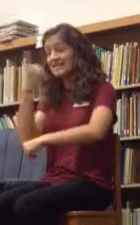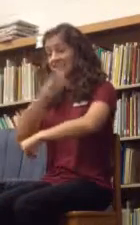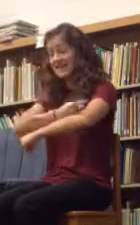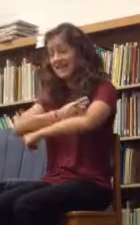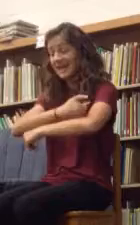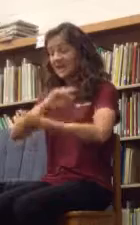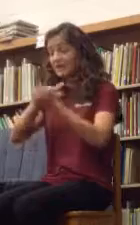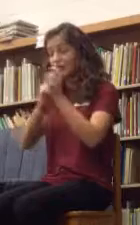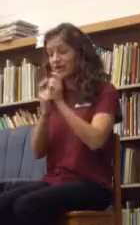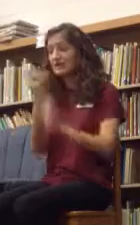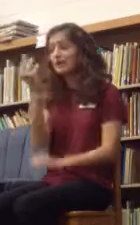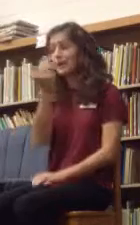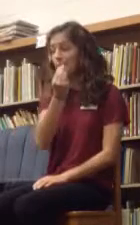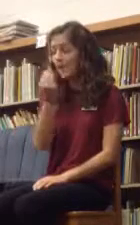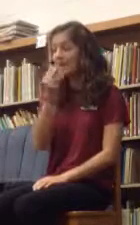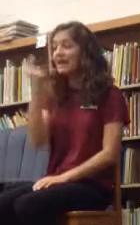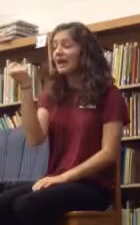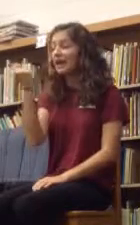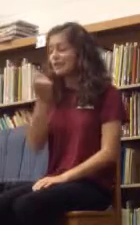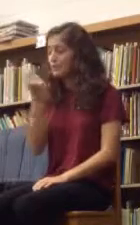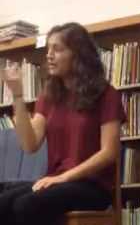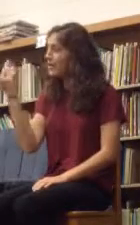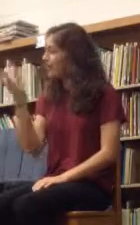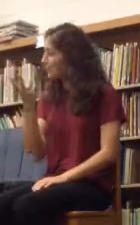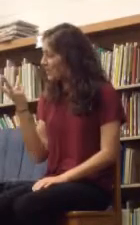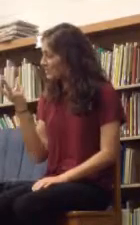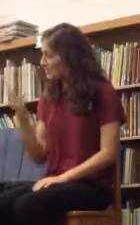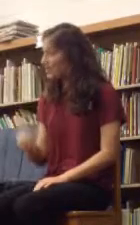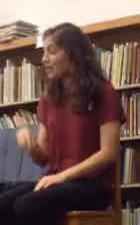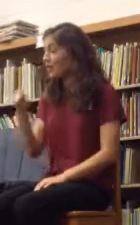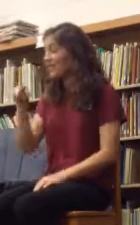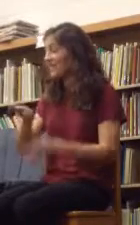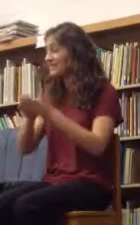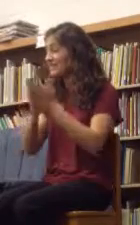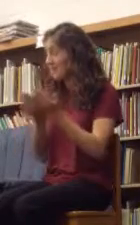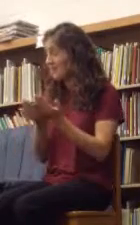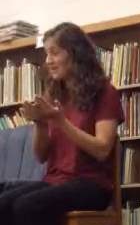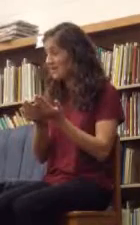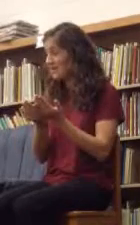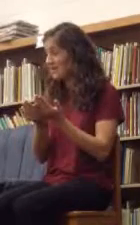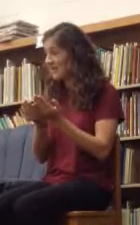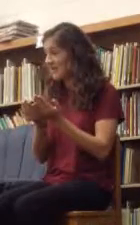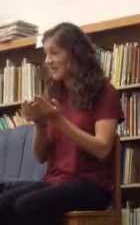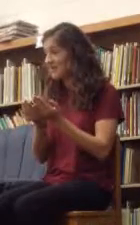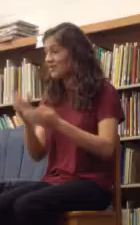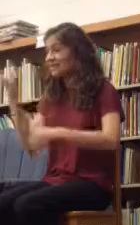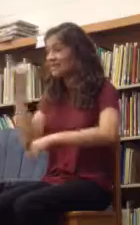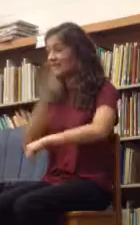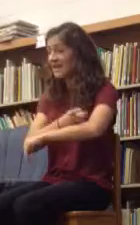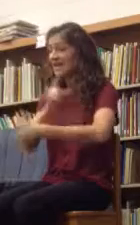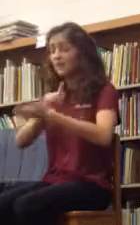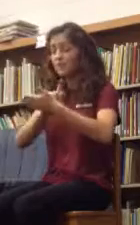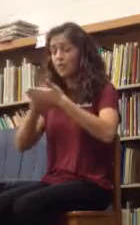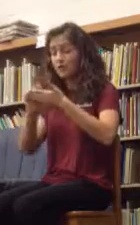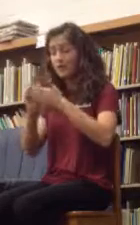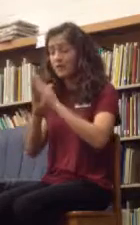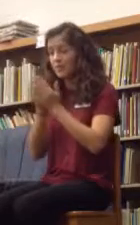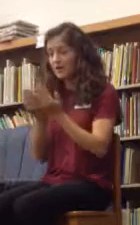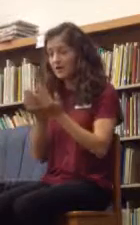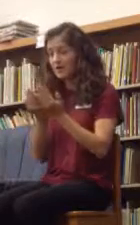Bingo, bingo. It's also a Day of the Week book. Colors, shapes,